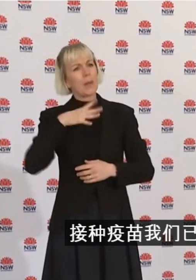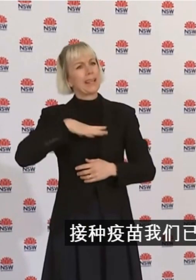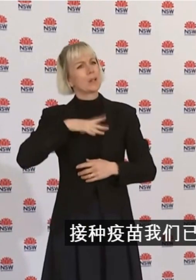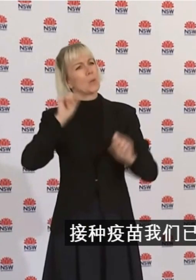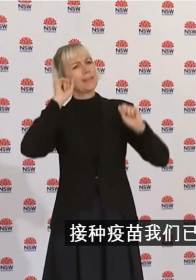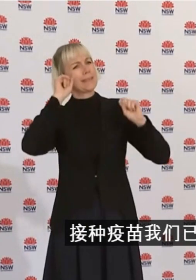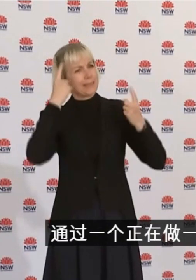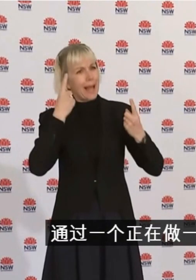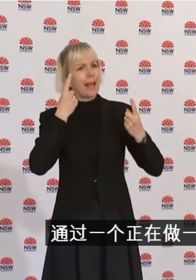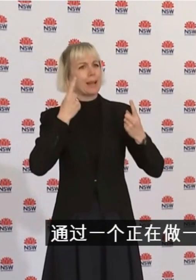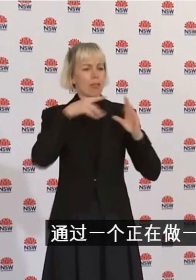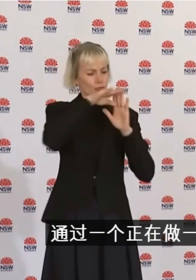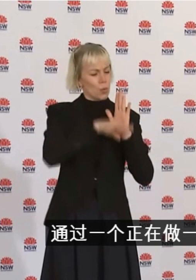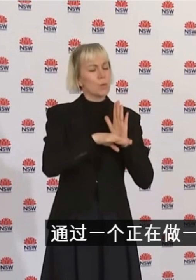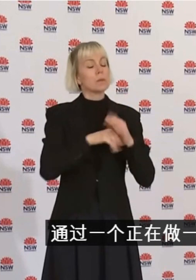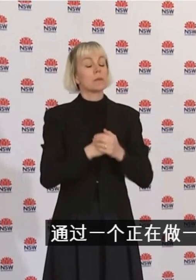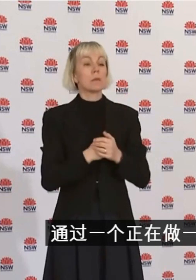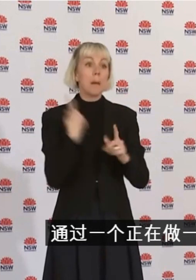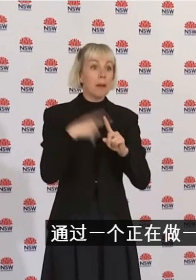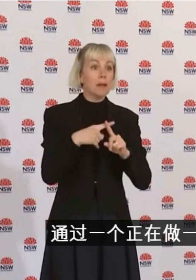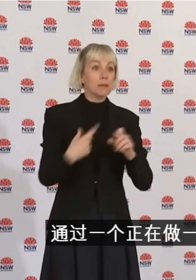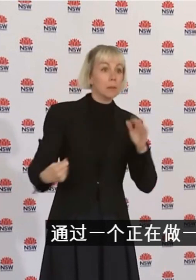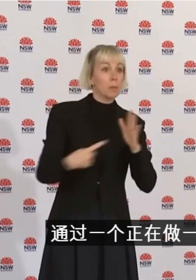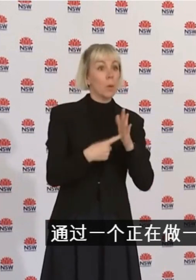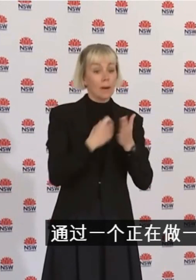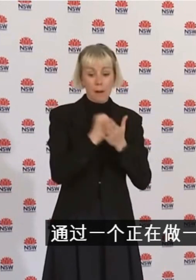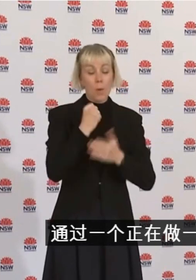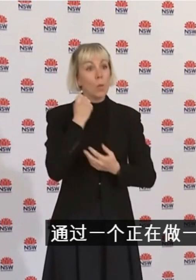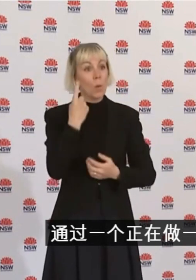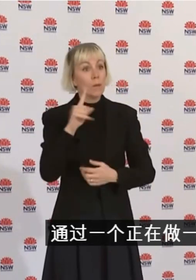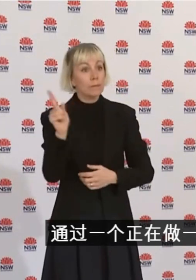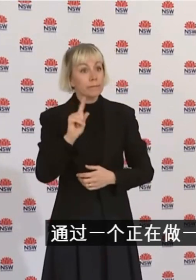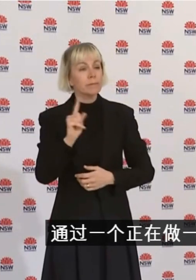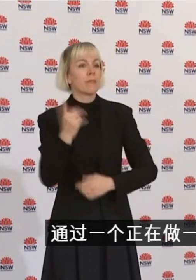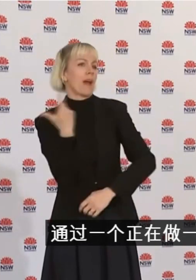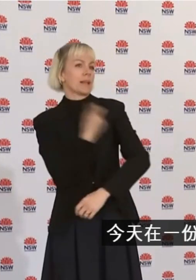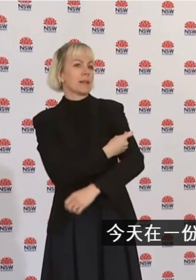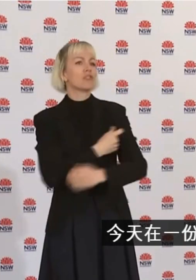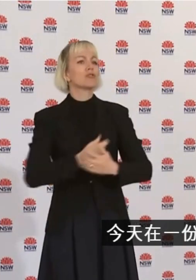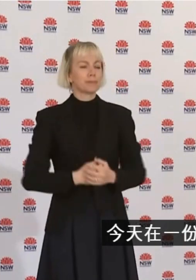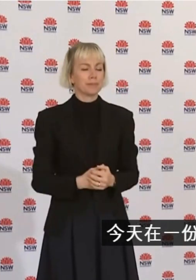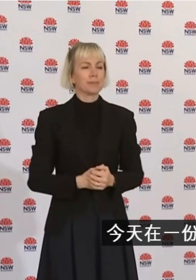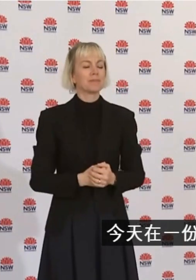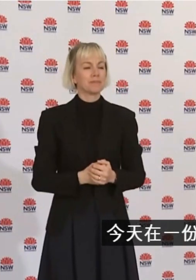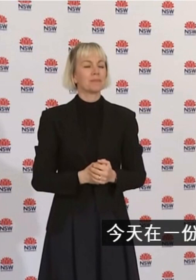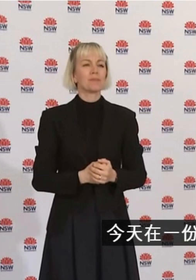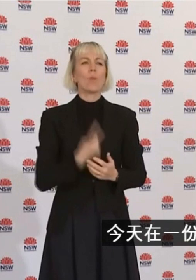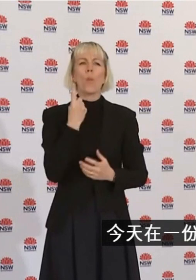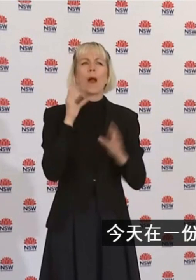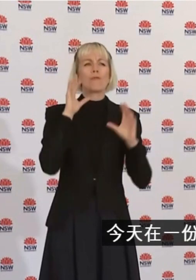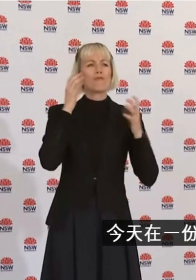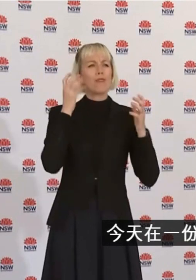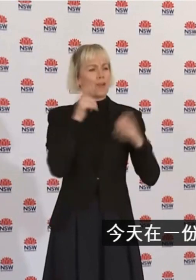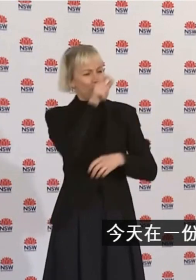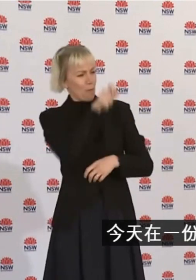talked yesterday about being heartened by a particular radio station that was doing some work. And I saw in one of the papers today a